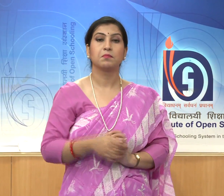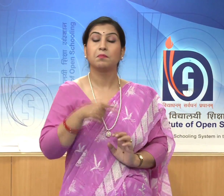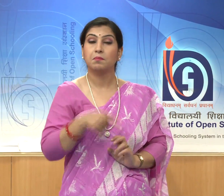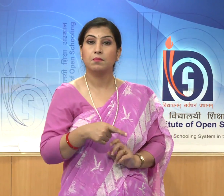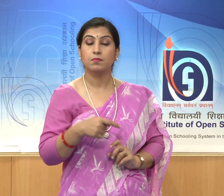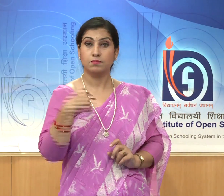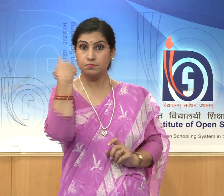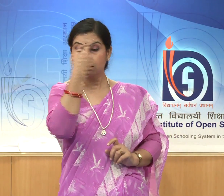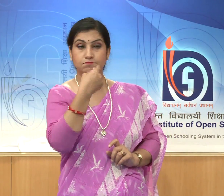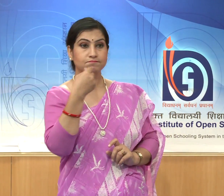which are decorated